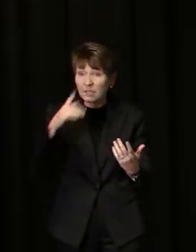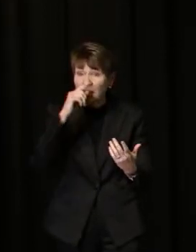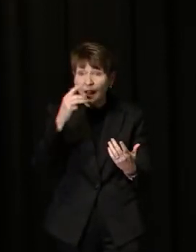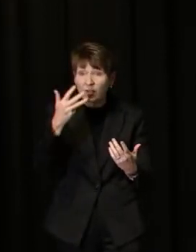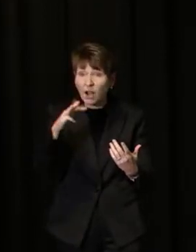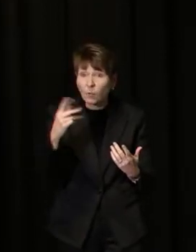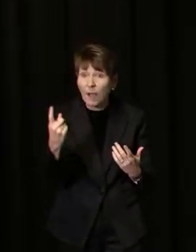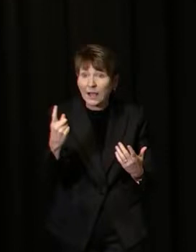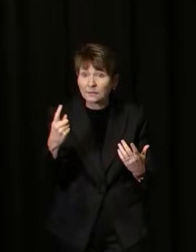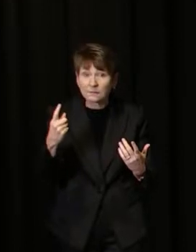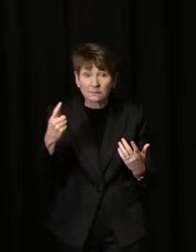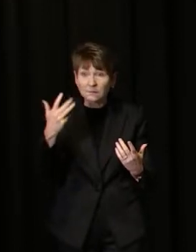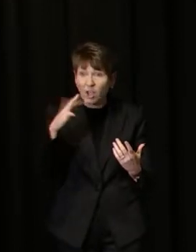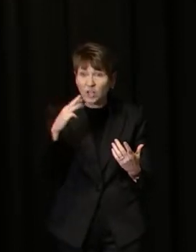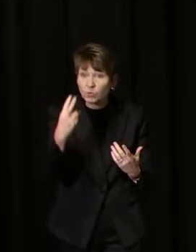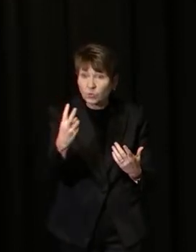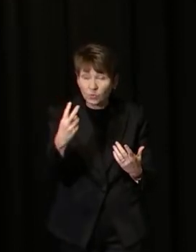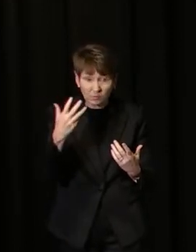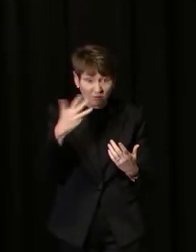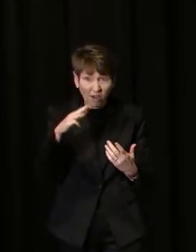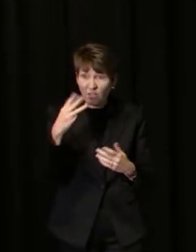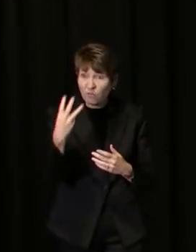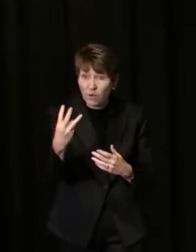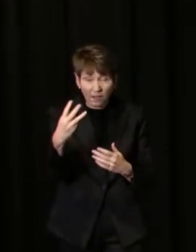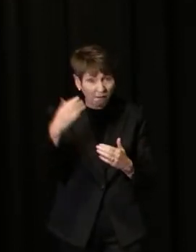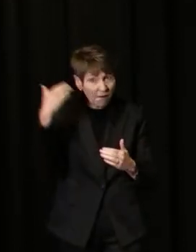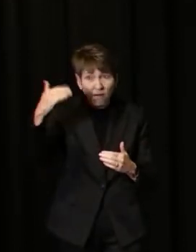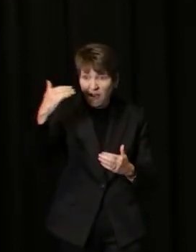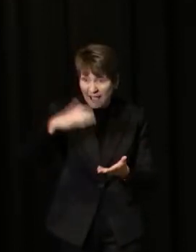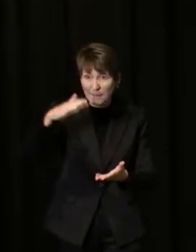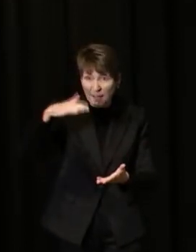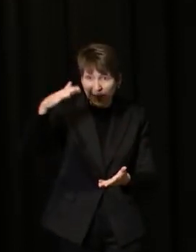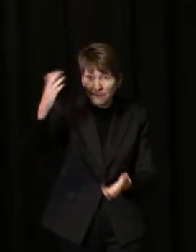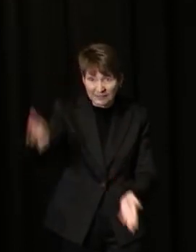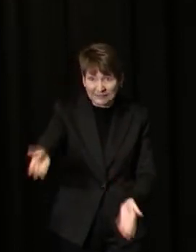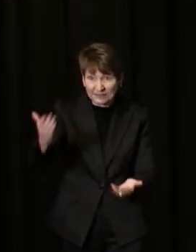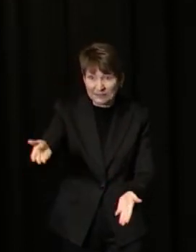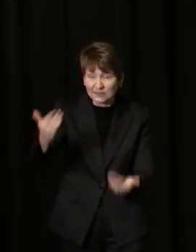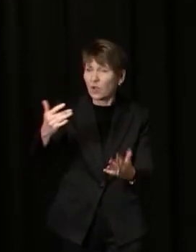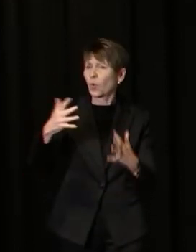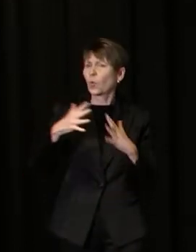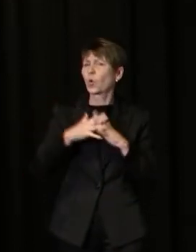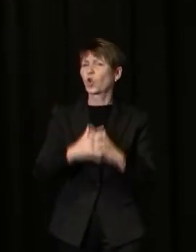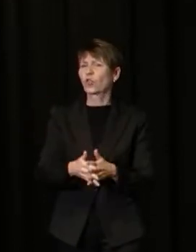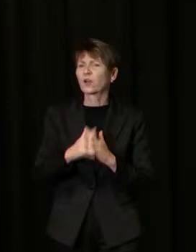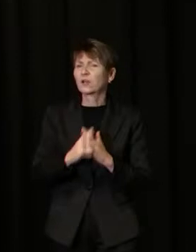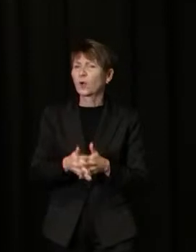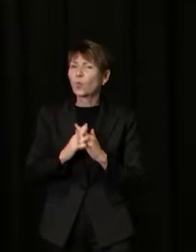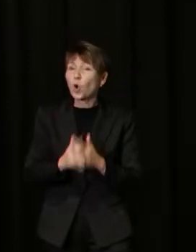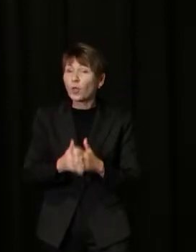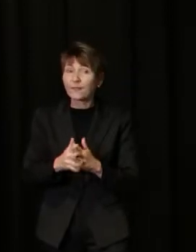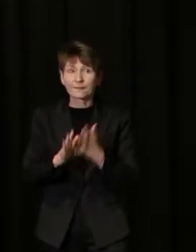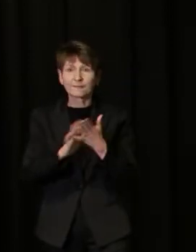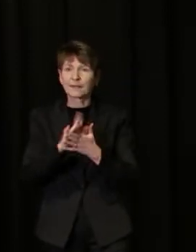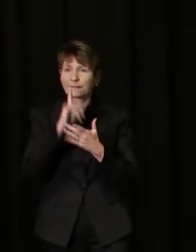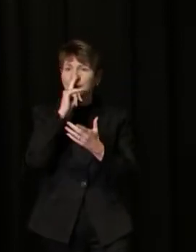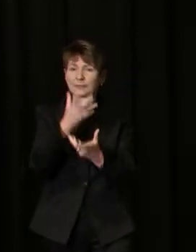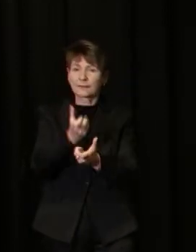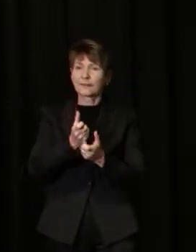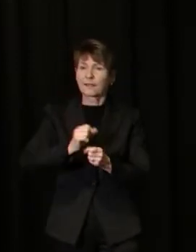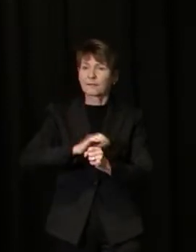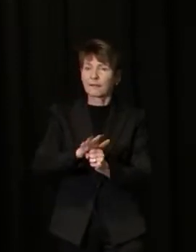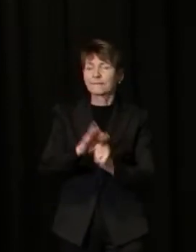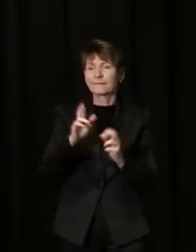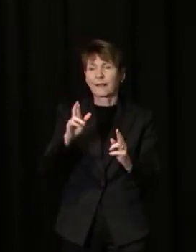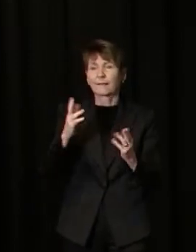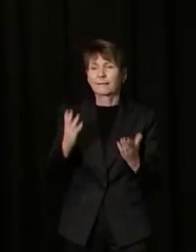to 91, 92, 93, wherever we finish up, all of those jabs make a difference. So these will have to be